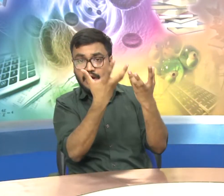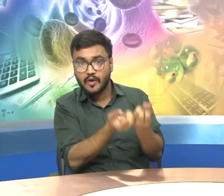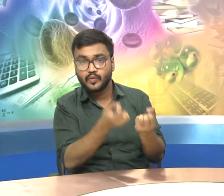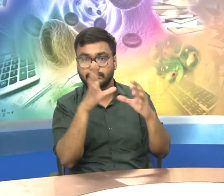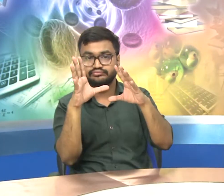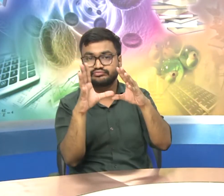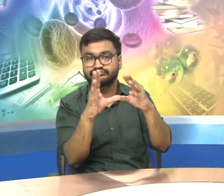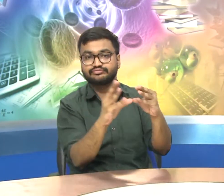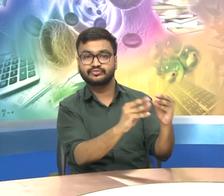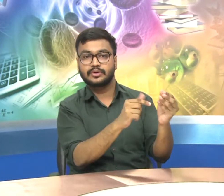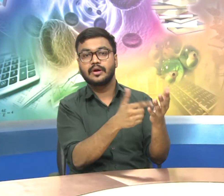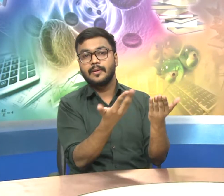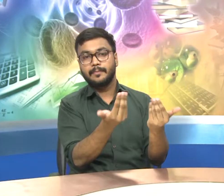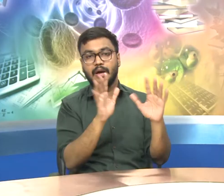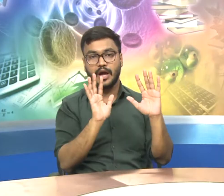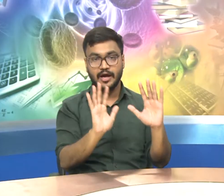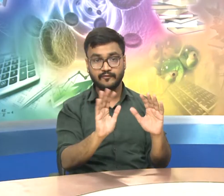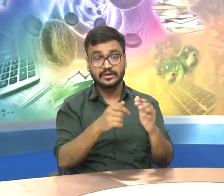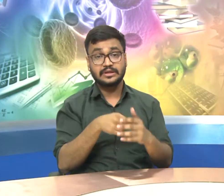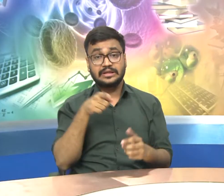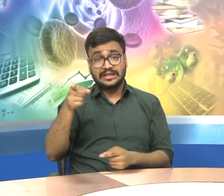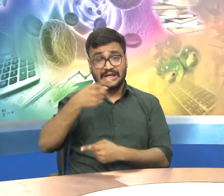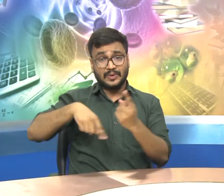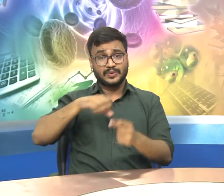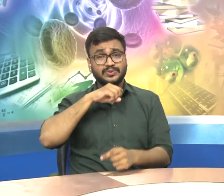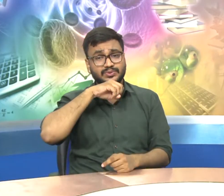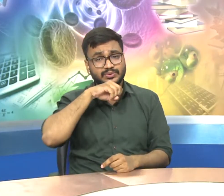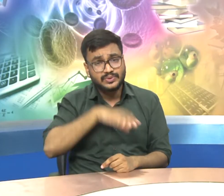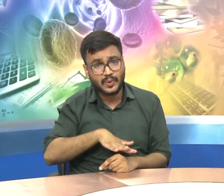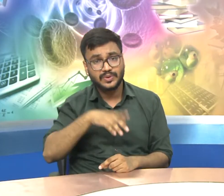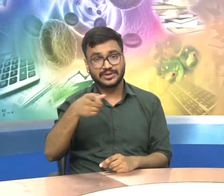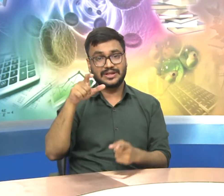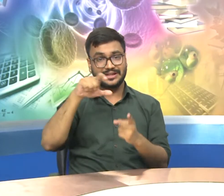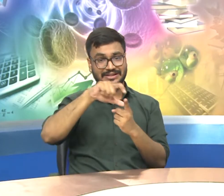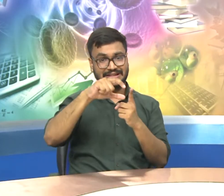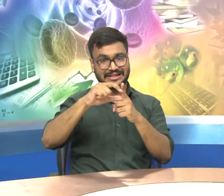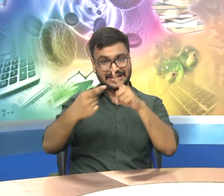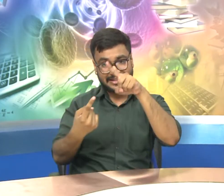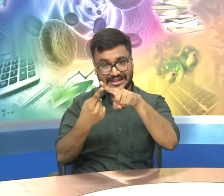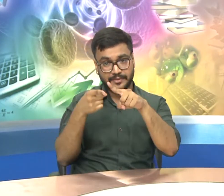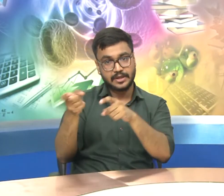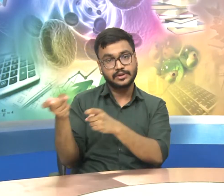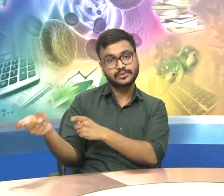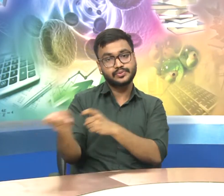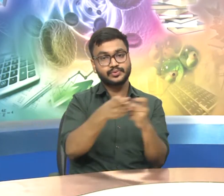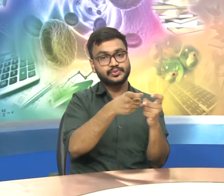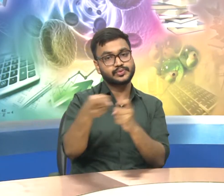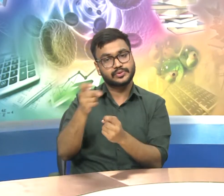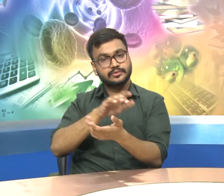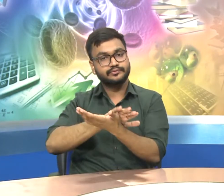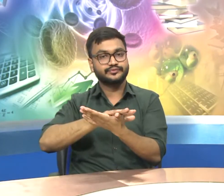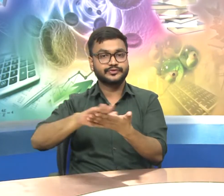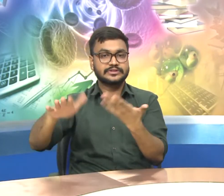and increase the population, so their young one also become resistant to DDT.